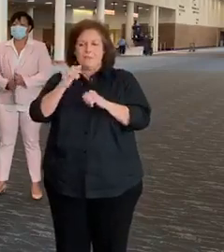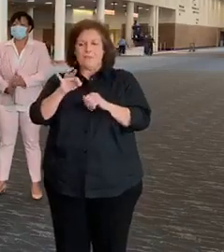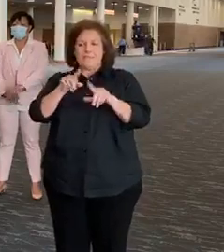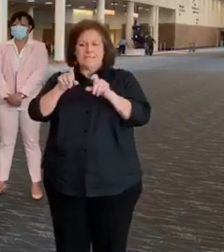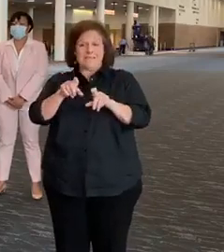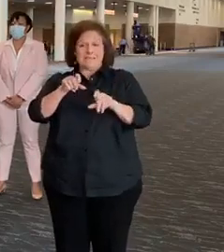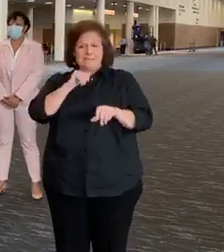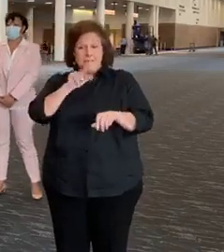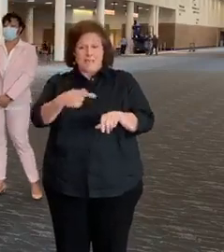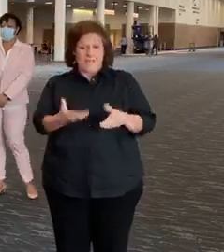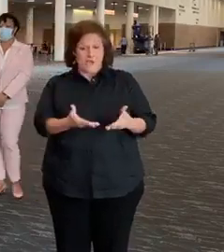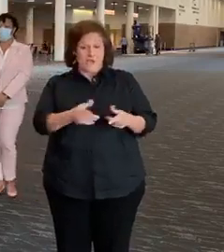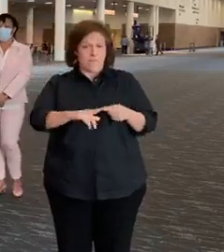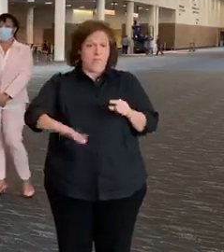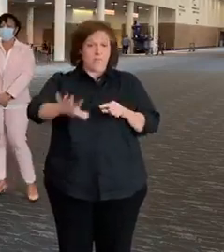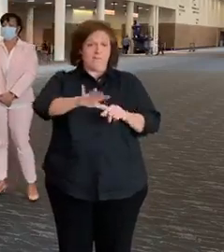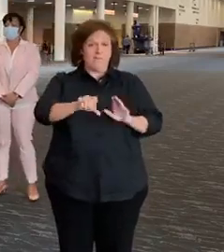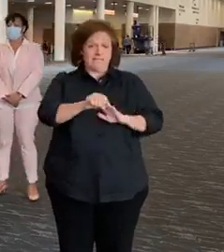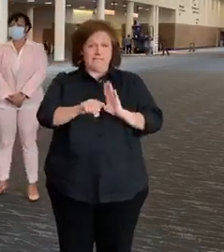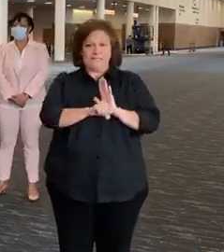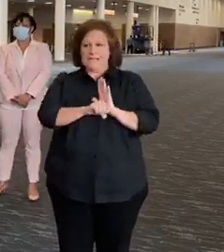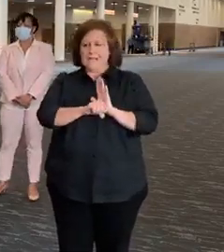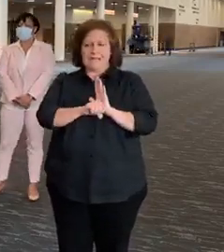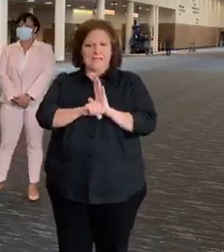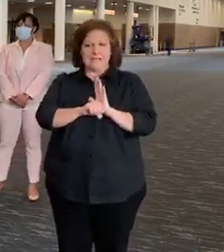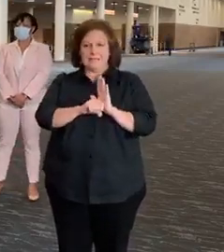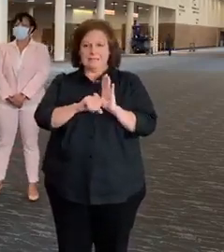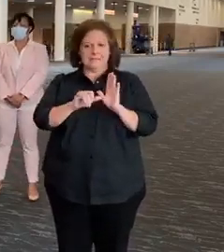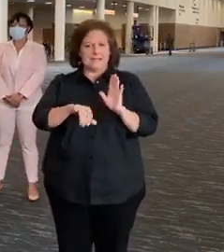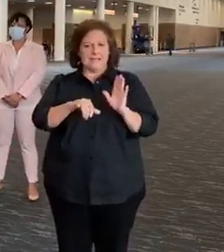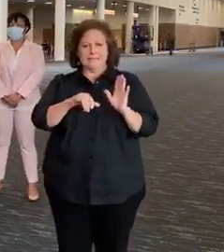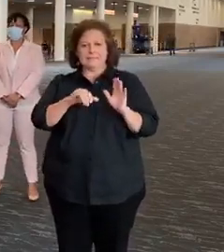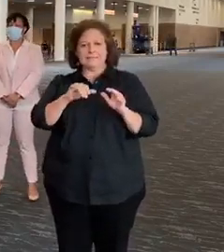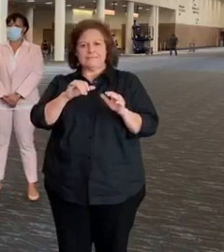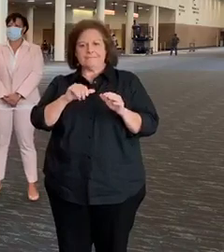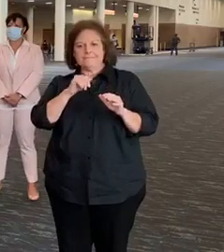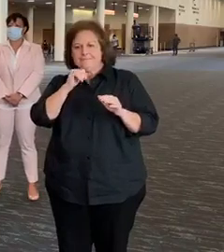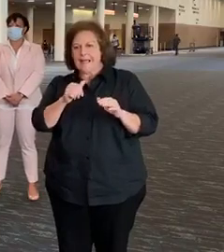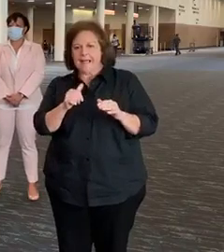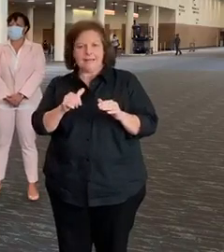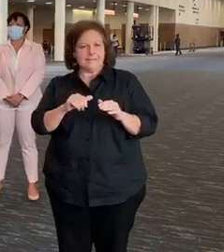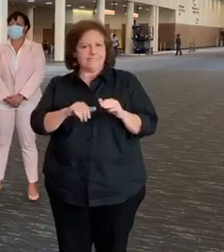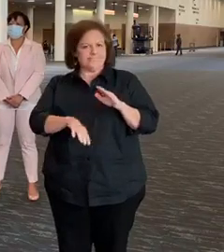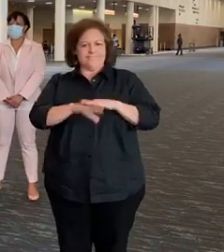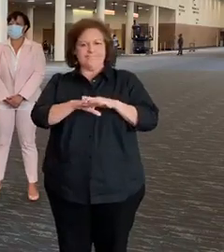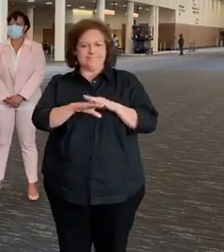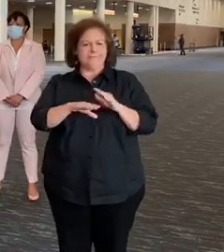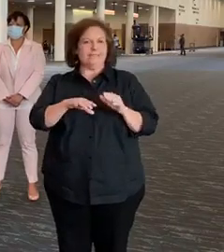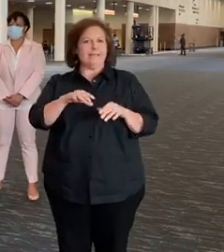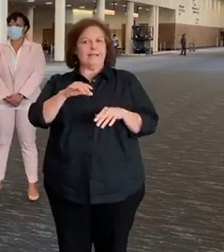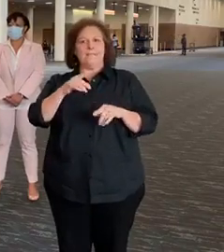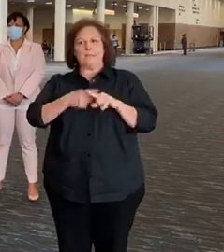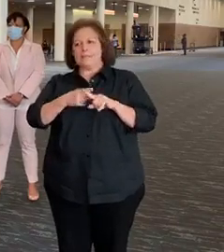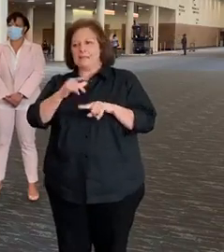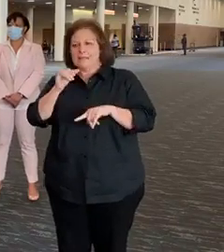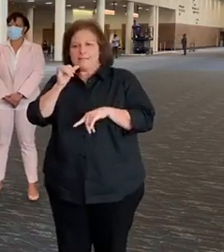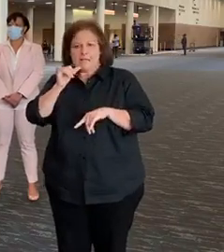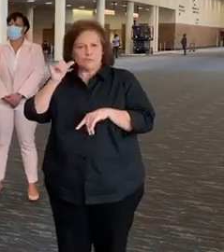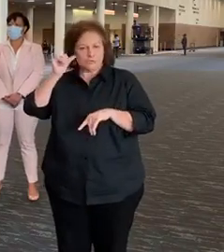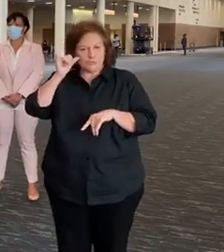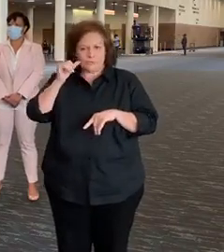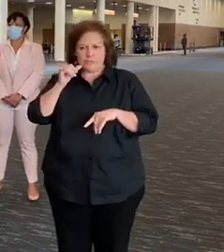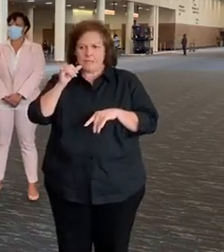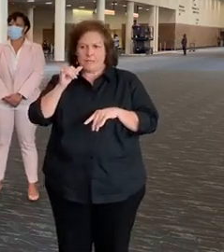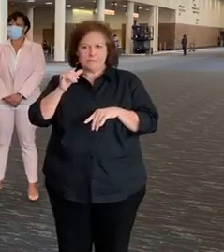testing, not only here but around the state, didn't happen to the same capacity last week. We know there was a backlog yesterday, and